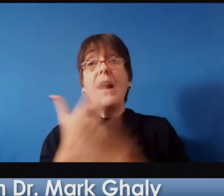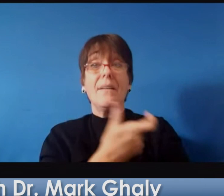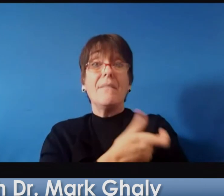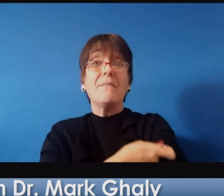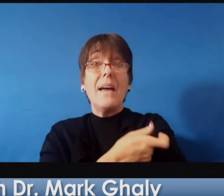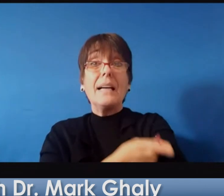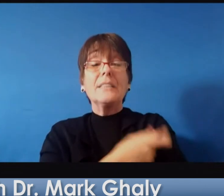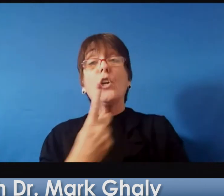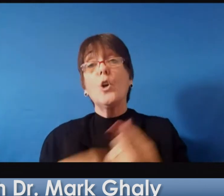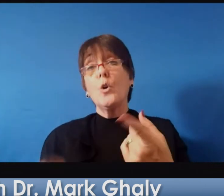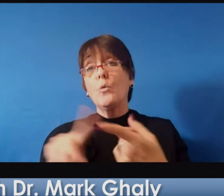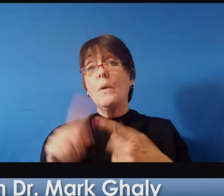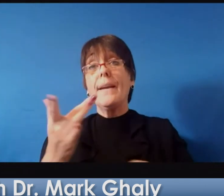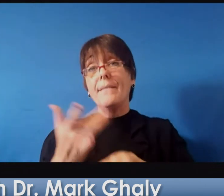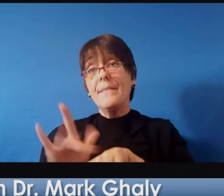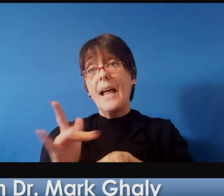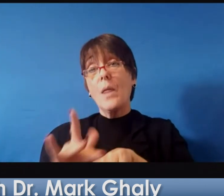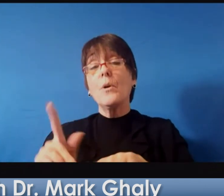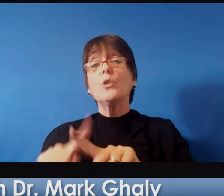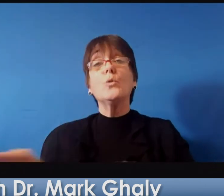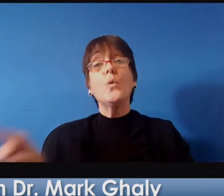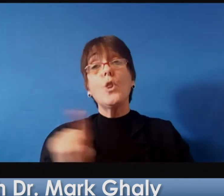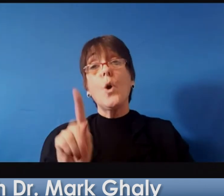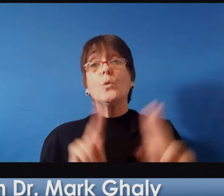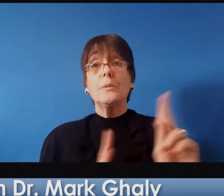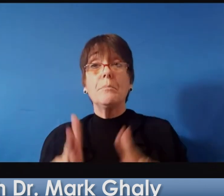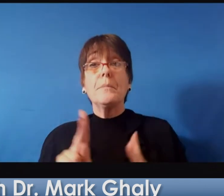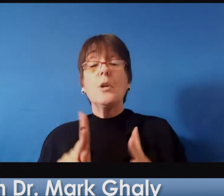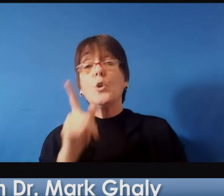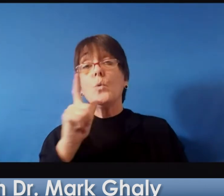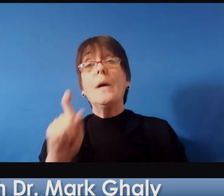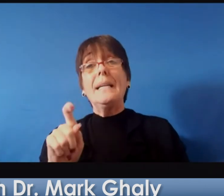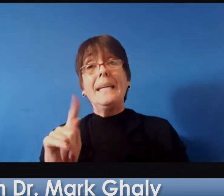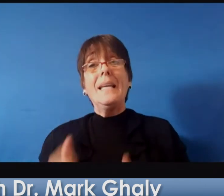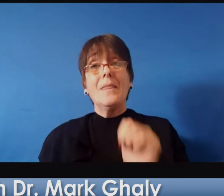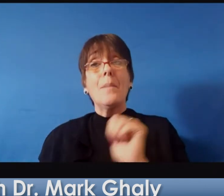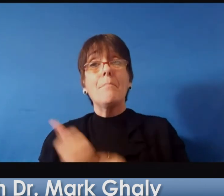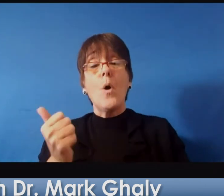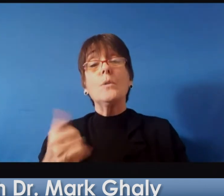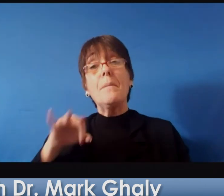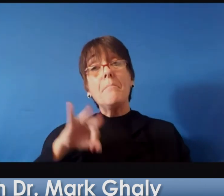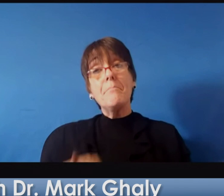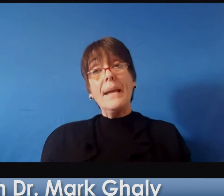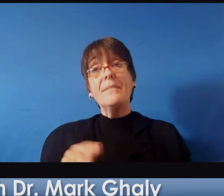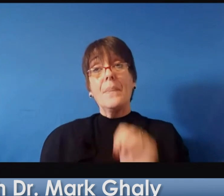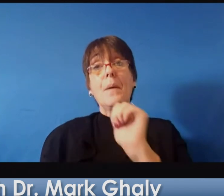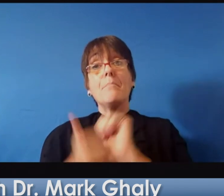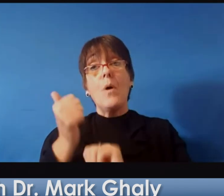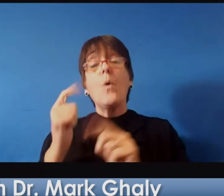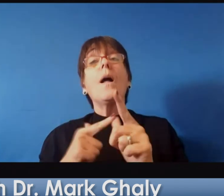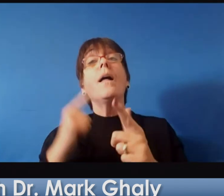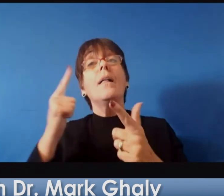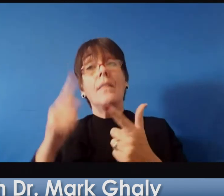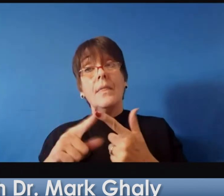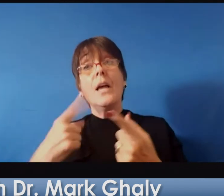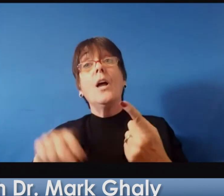vaccines when available to those who would need it the most, benefit the most. And then when we have more vaccine, who